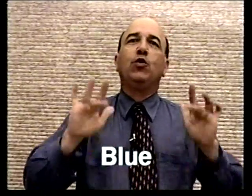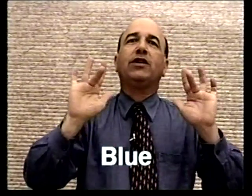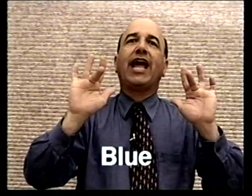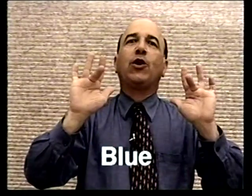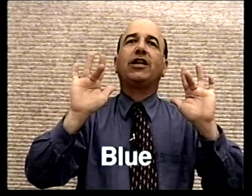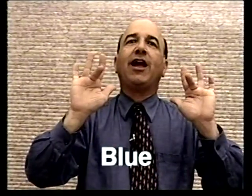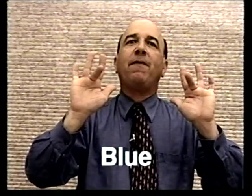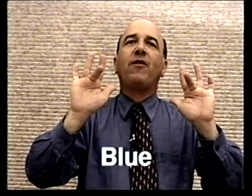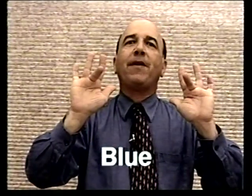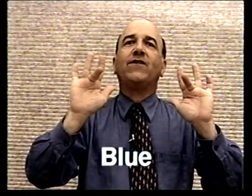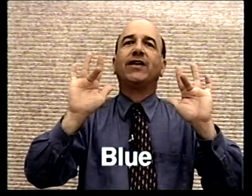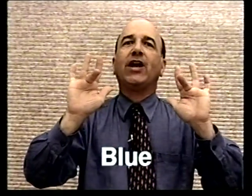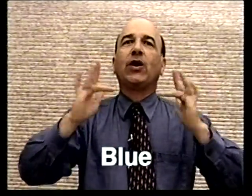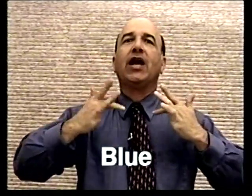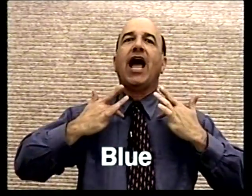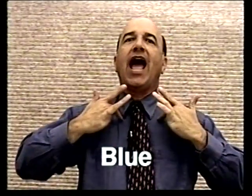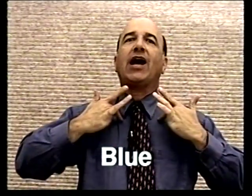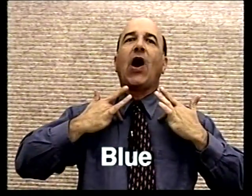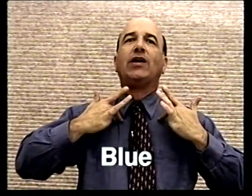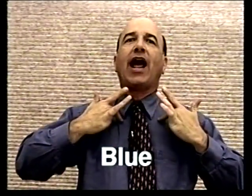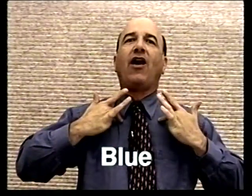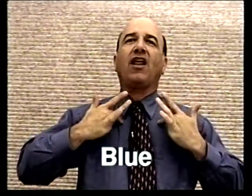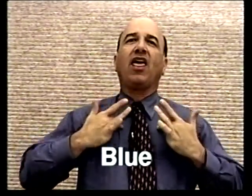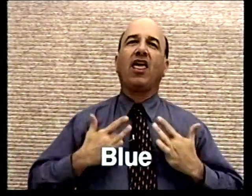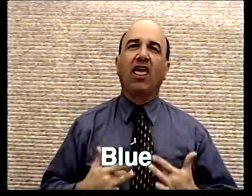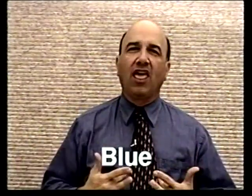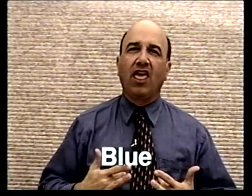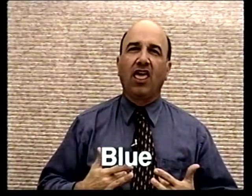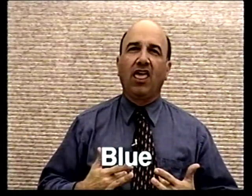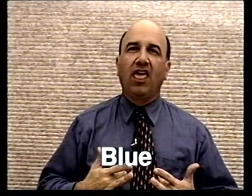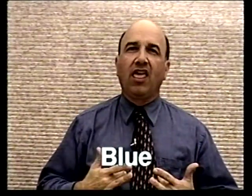You take the tip of the middle finger and go down.